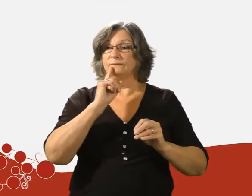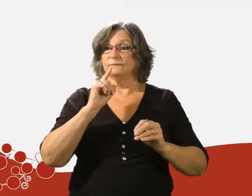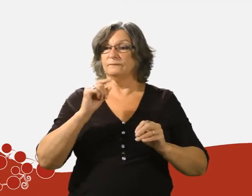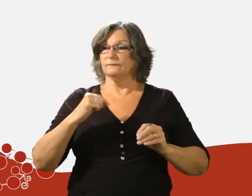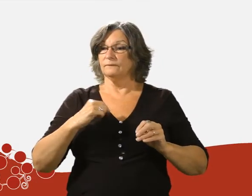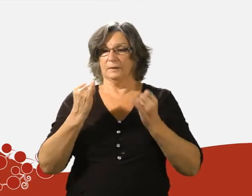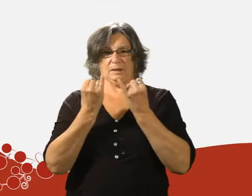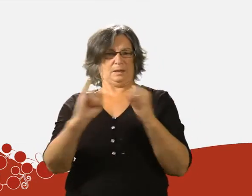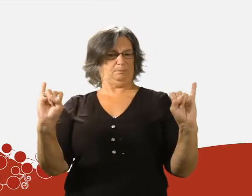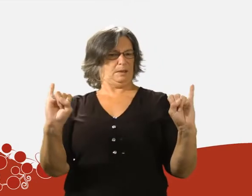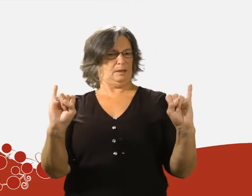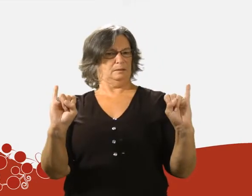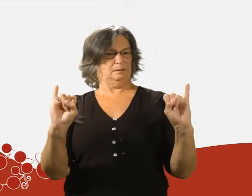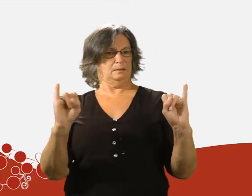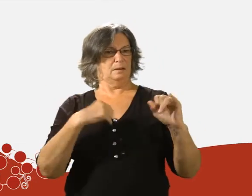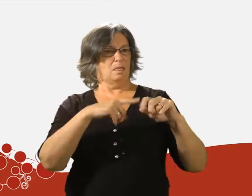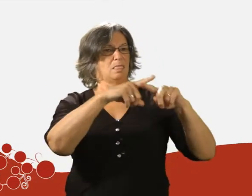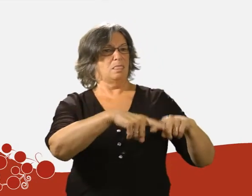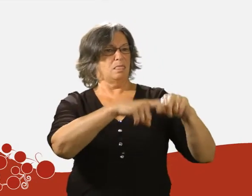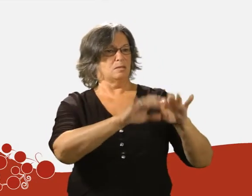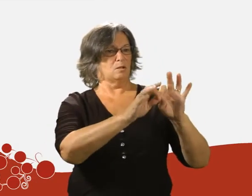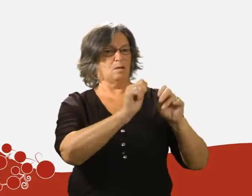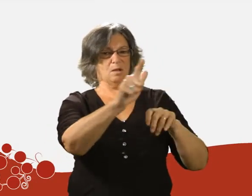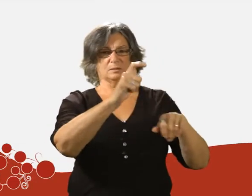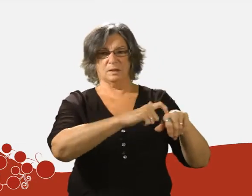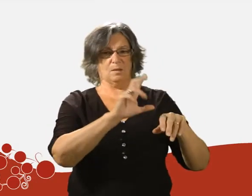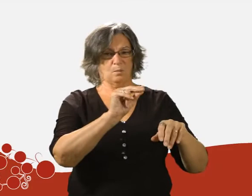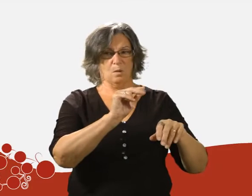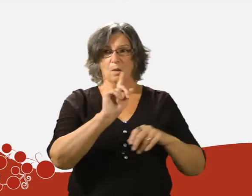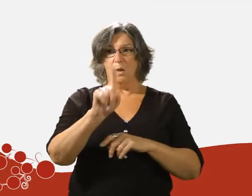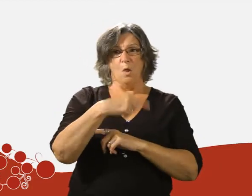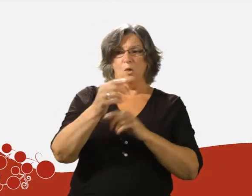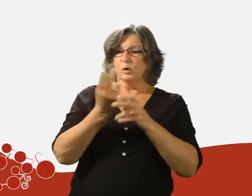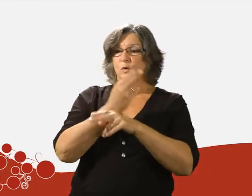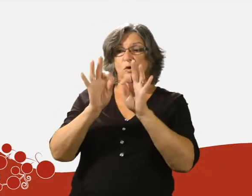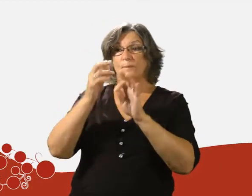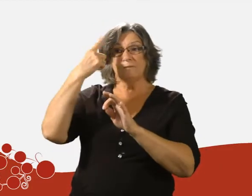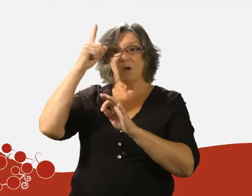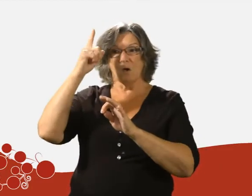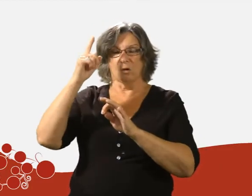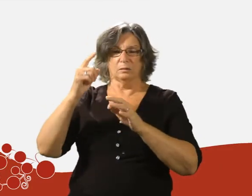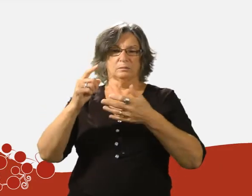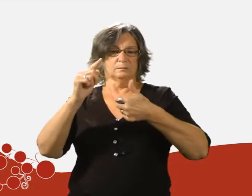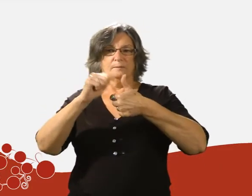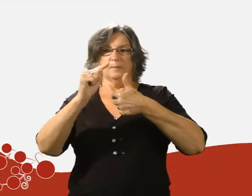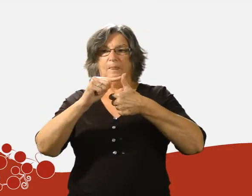Today, deaf people are very independent and only require the use of interpreters in situations that require a